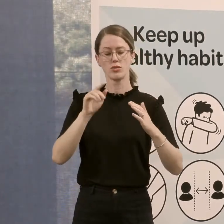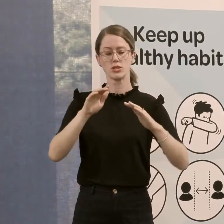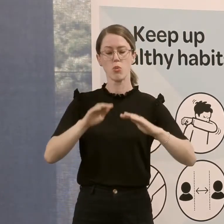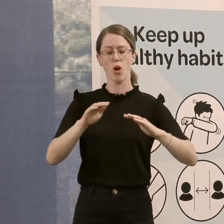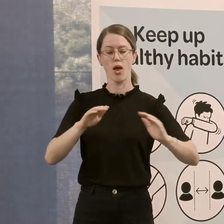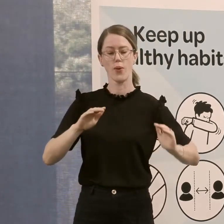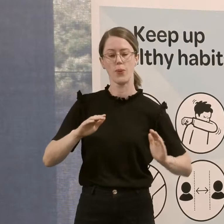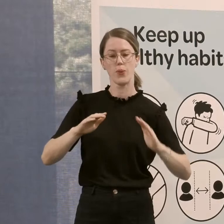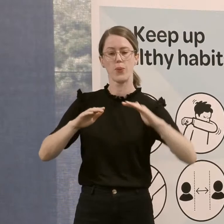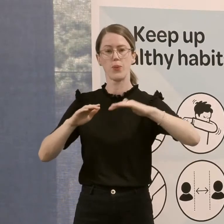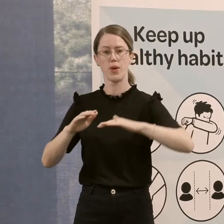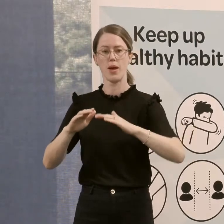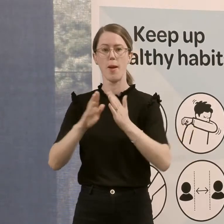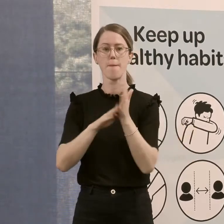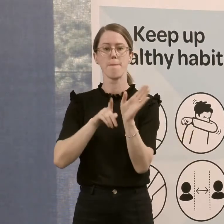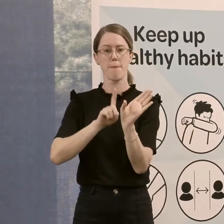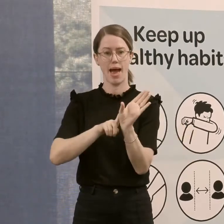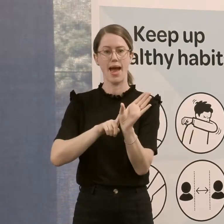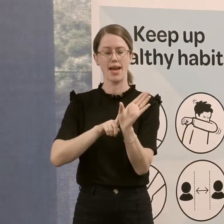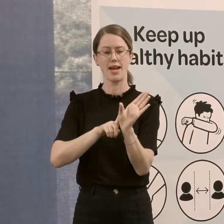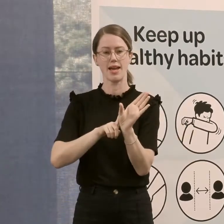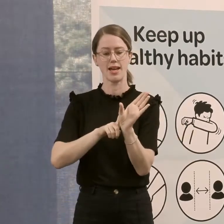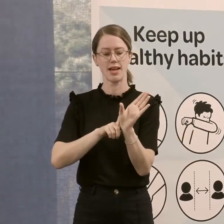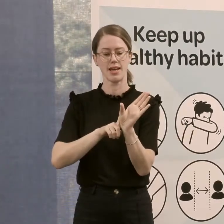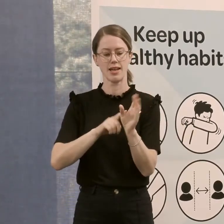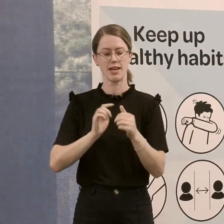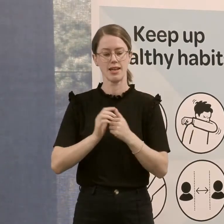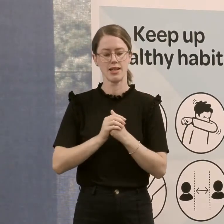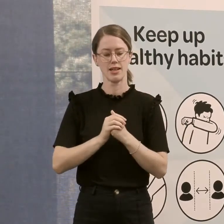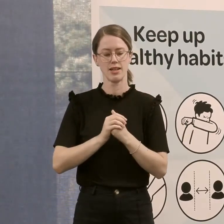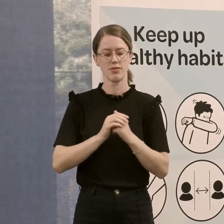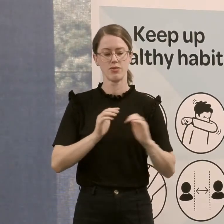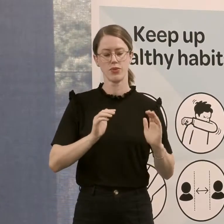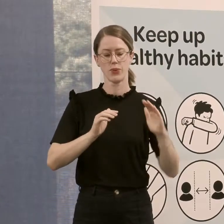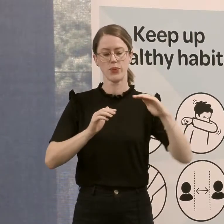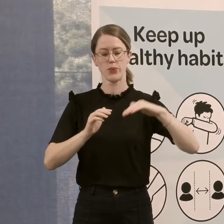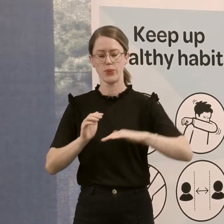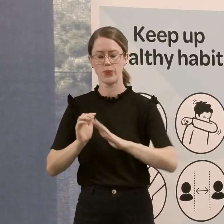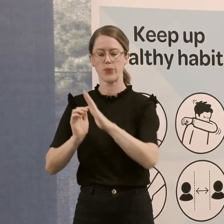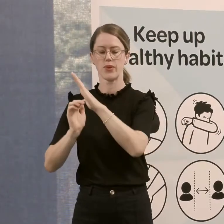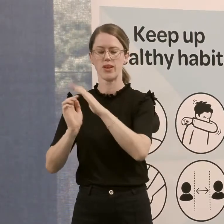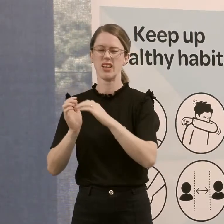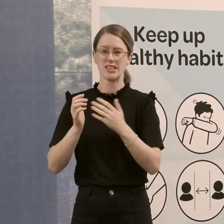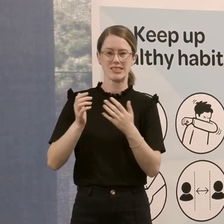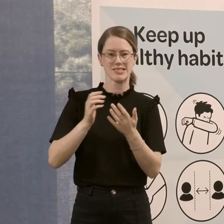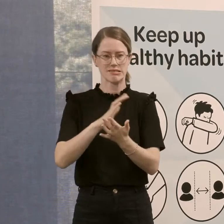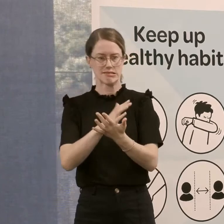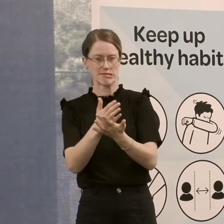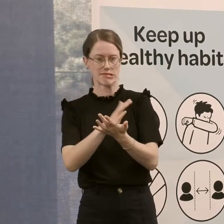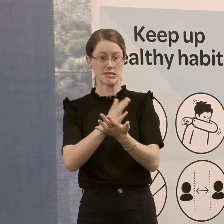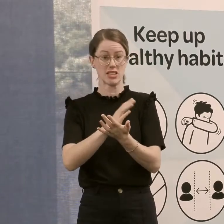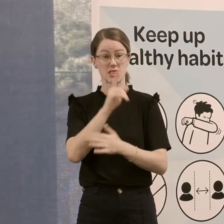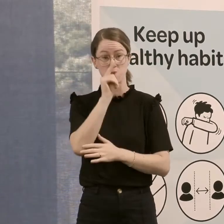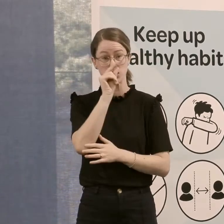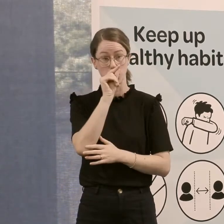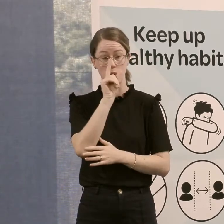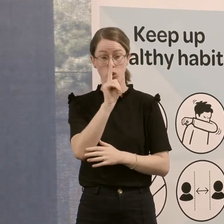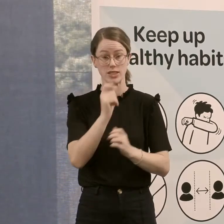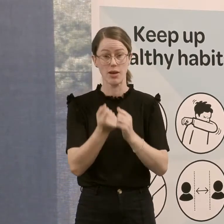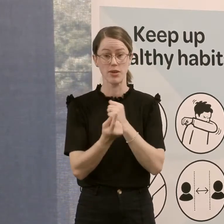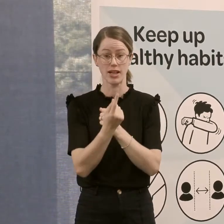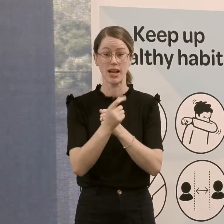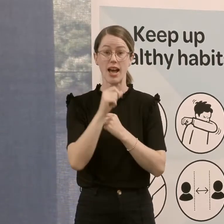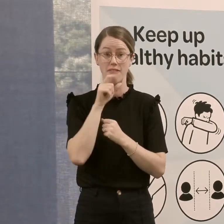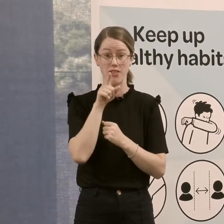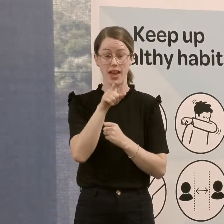during May and then dropping down again before that peak. It's too early to say, but this might be what we're seeing, and of course if it